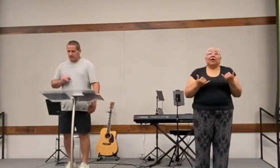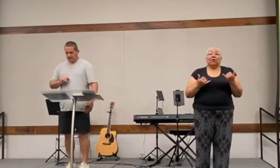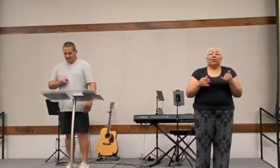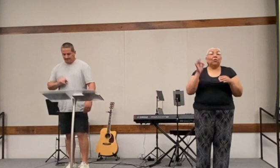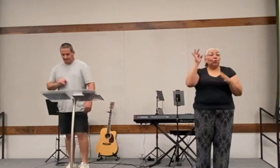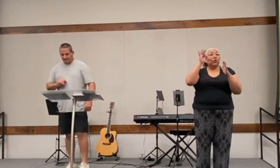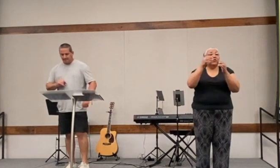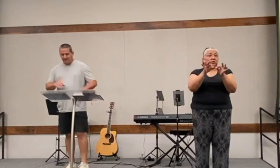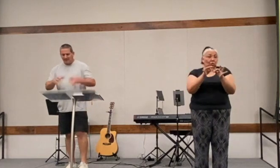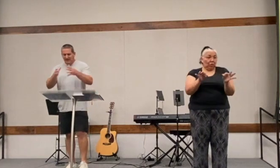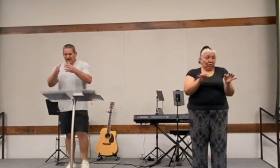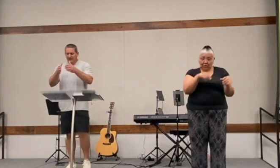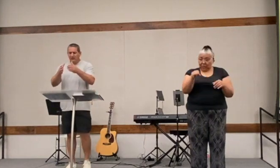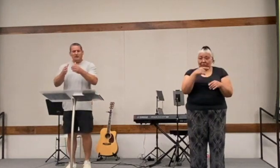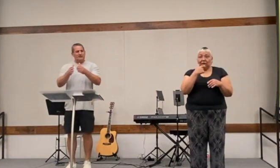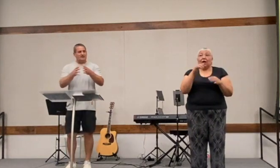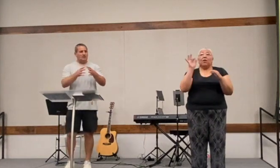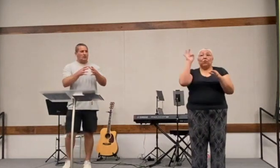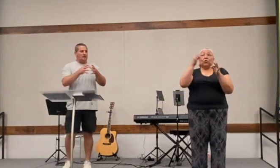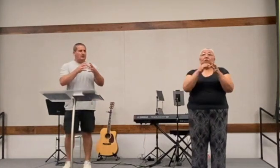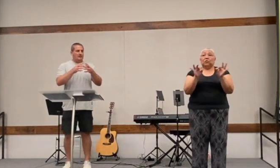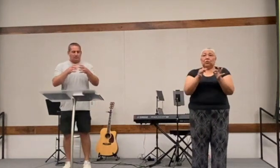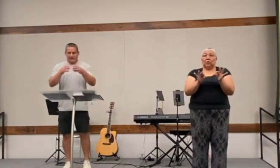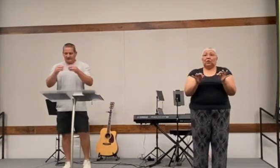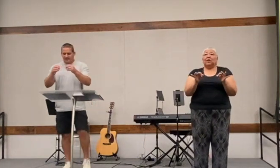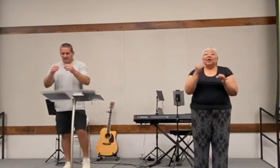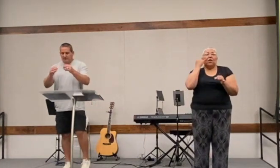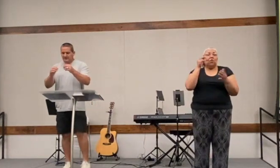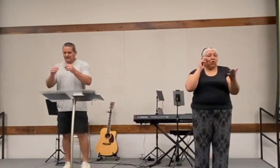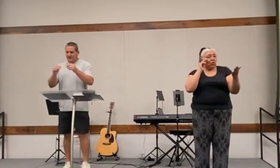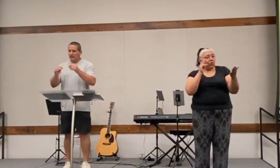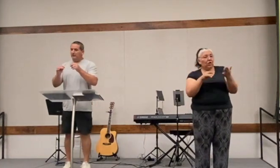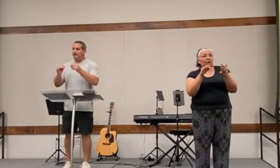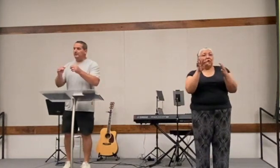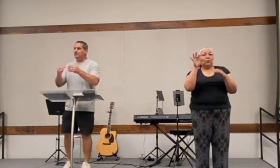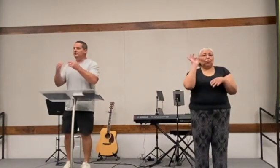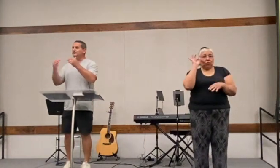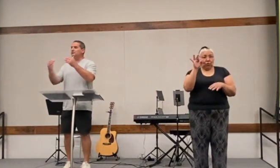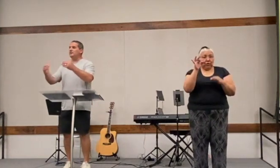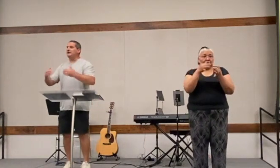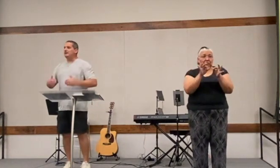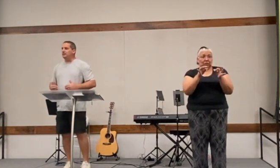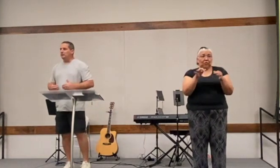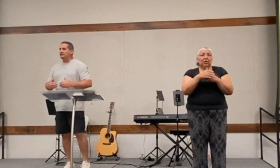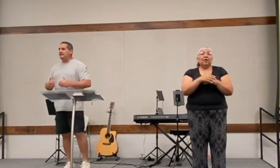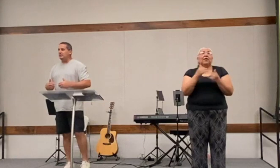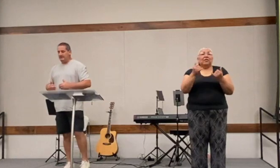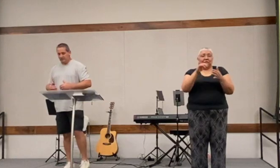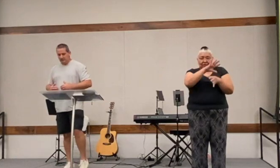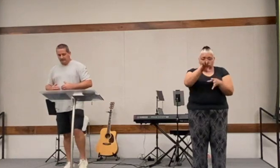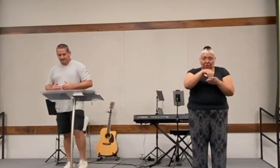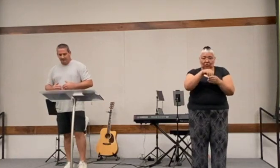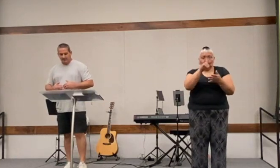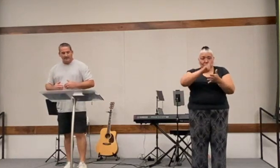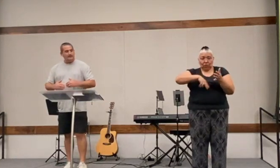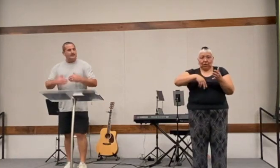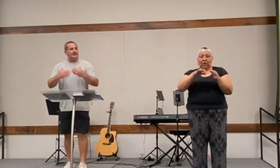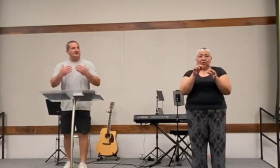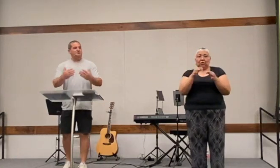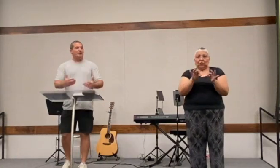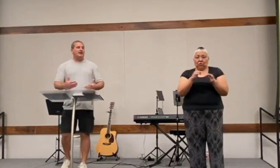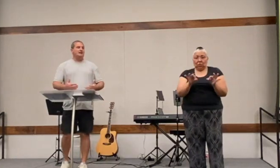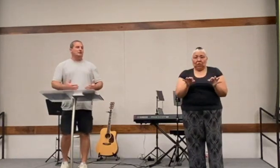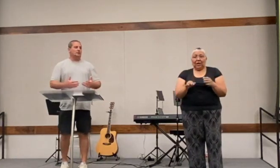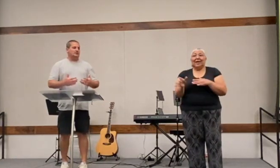preach the word. Preach the word. If we look at the word preach, preaching the word includes reading the word. Say, read the word. Read the